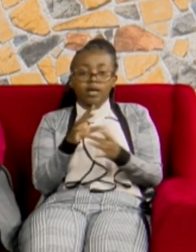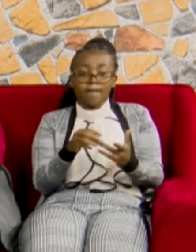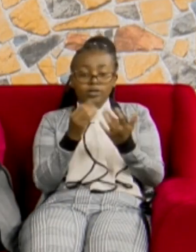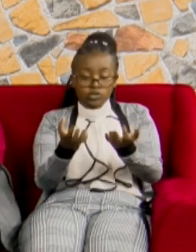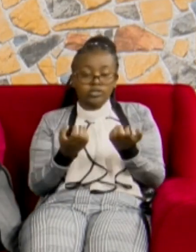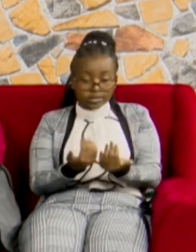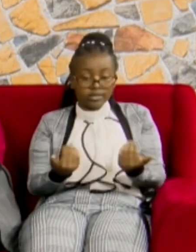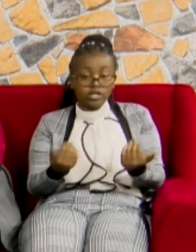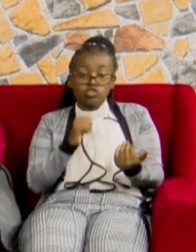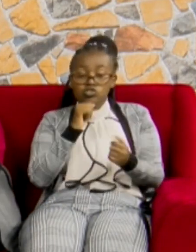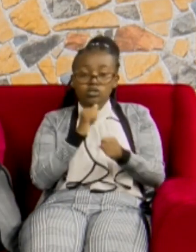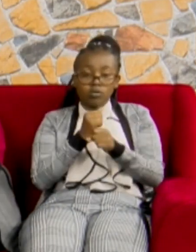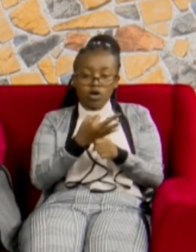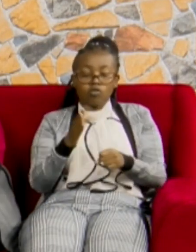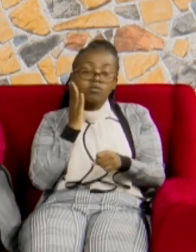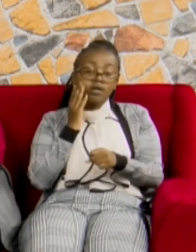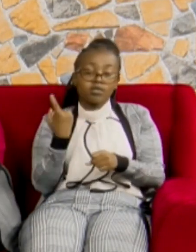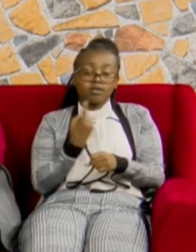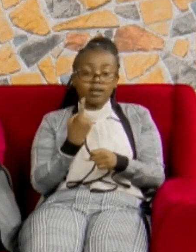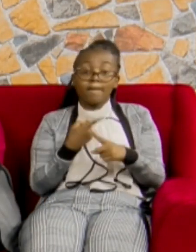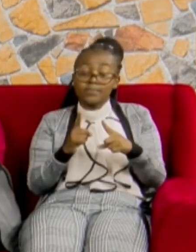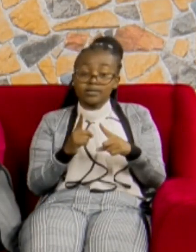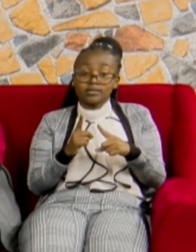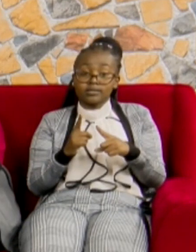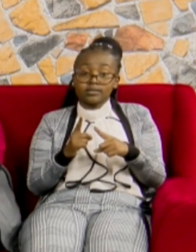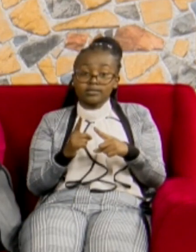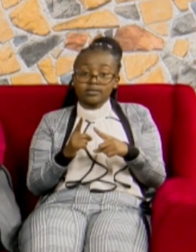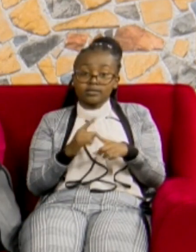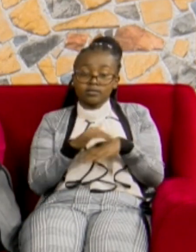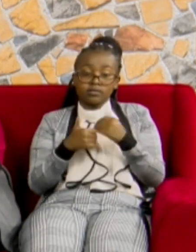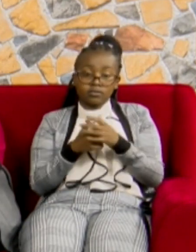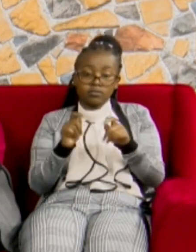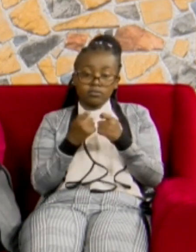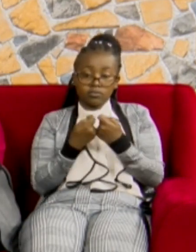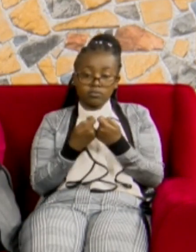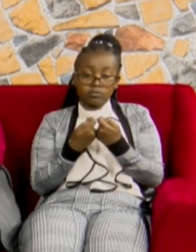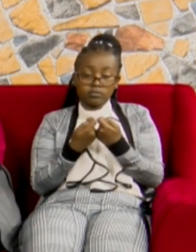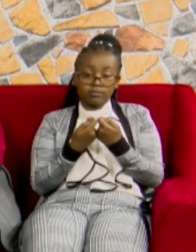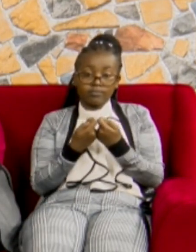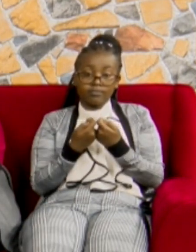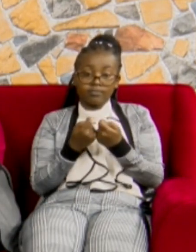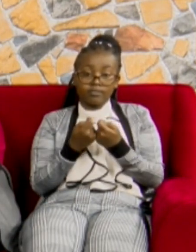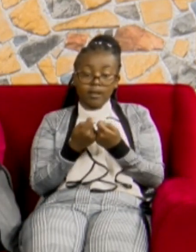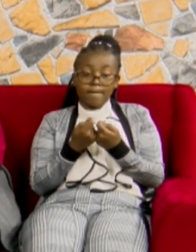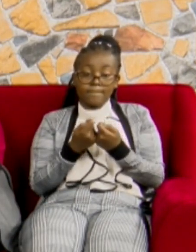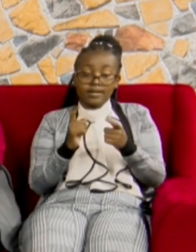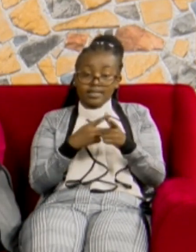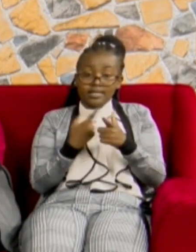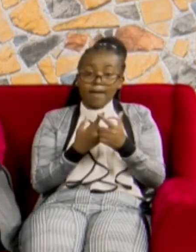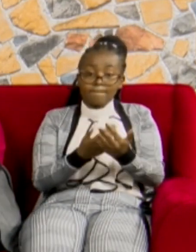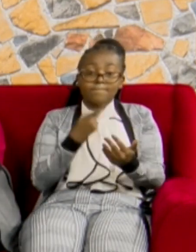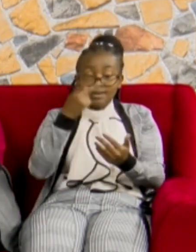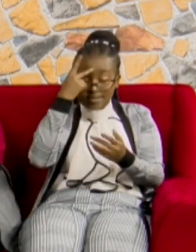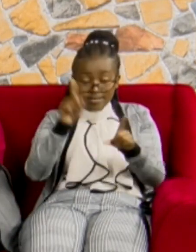child. It's not the job of the mother only. It is the job of the entire medical team, plus the parents, plus the siblings,